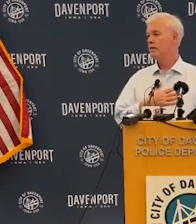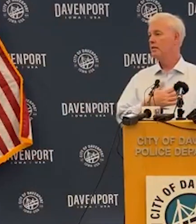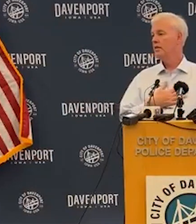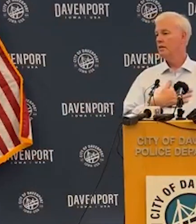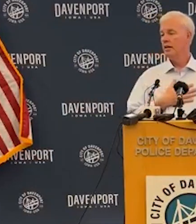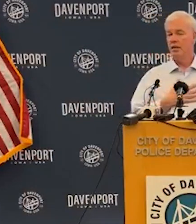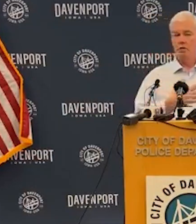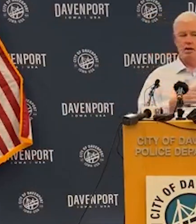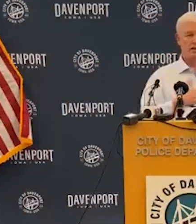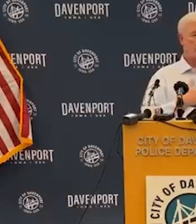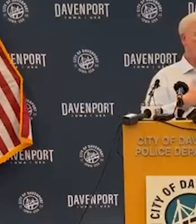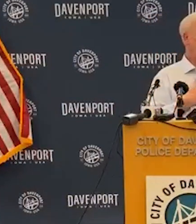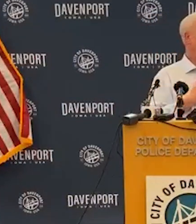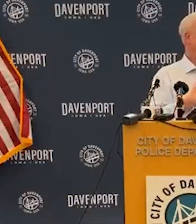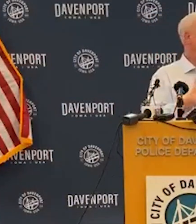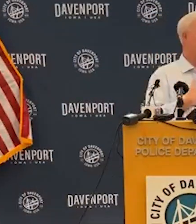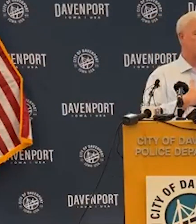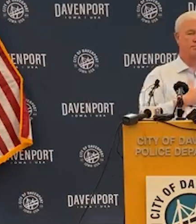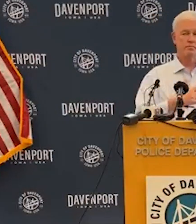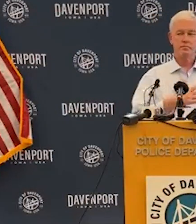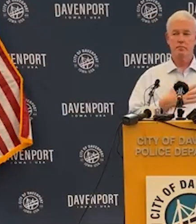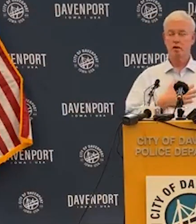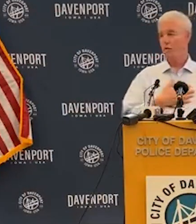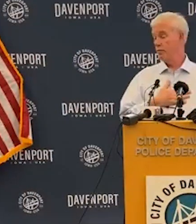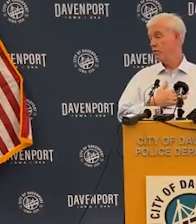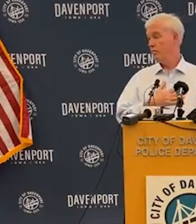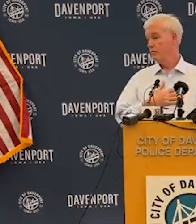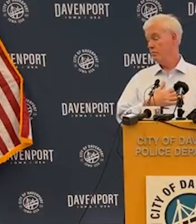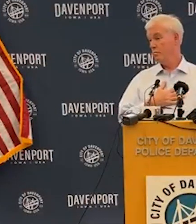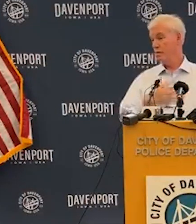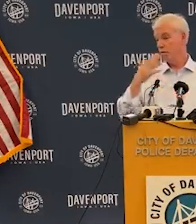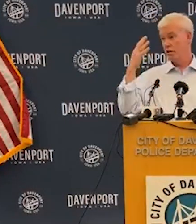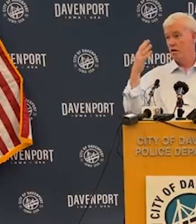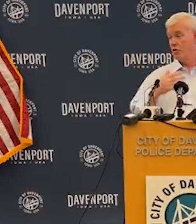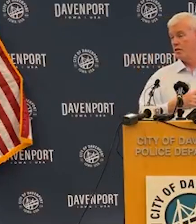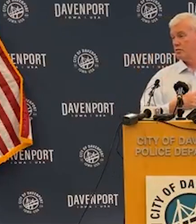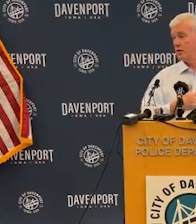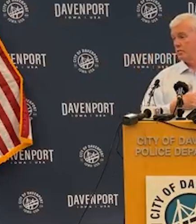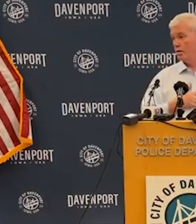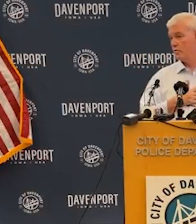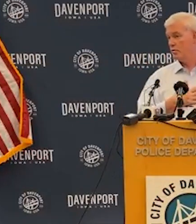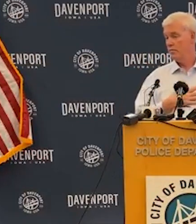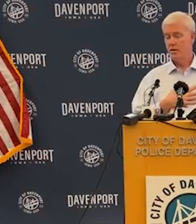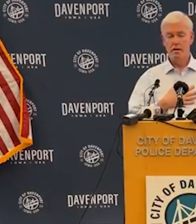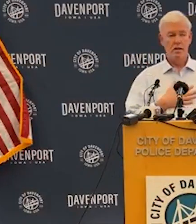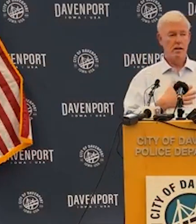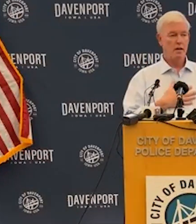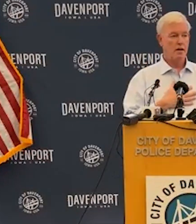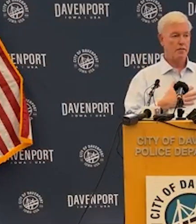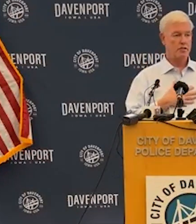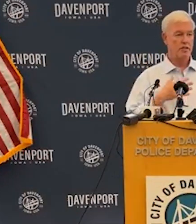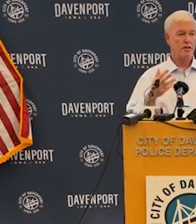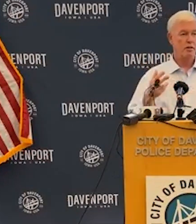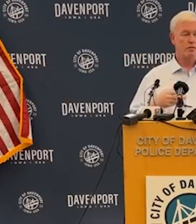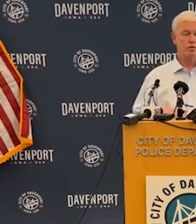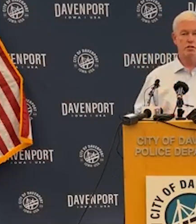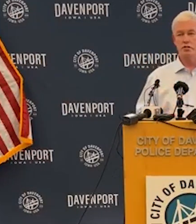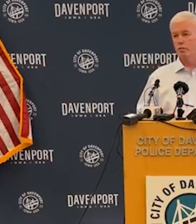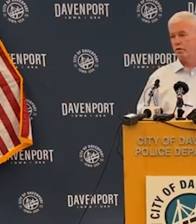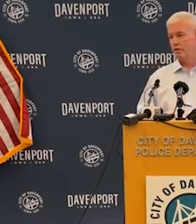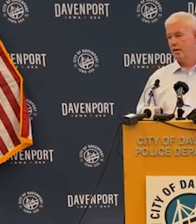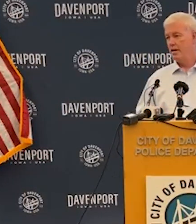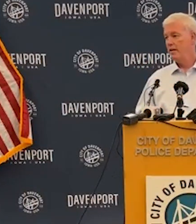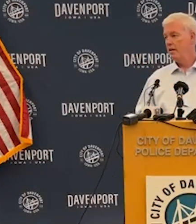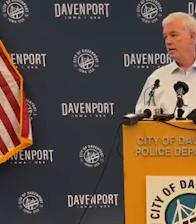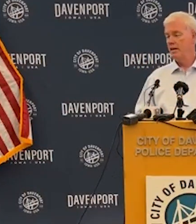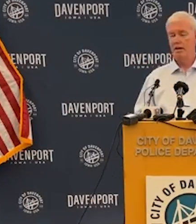Brandon and Ryan are the foremost in our thoughts and prayers. Having said that, we have two issues